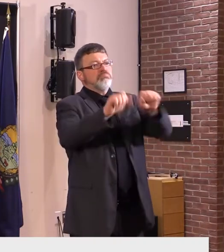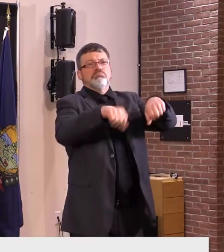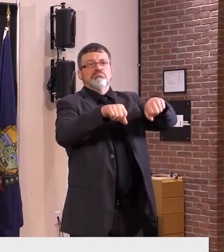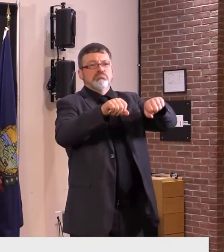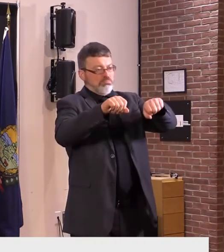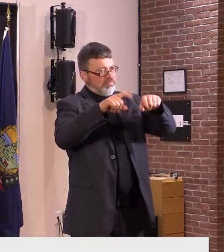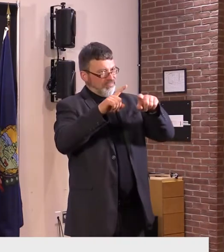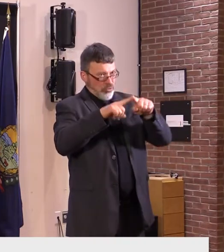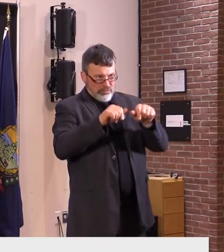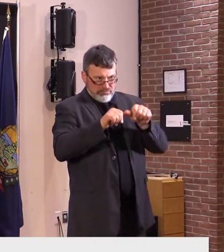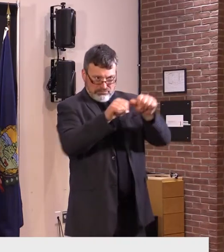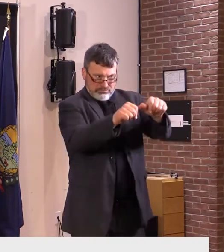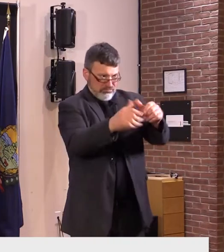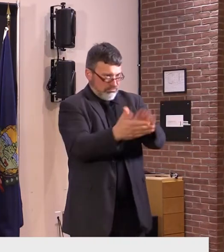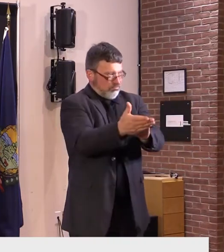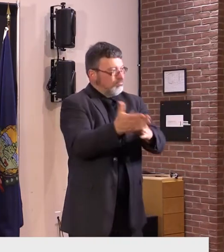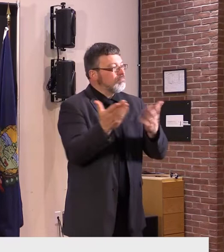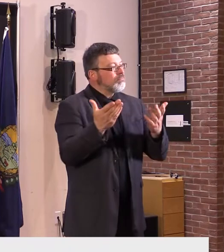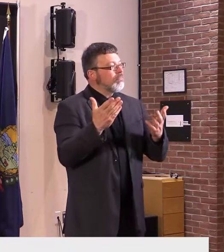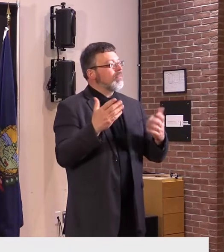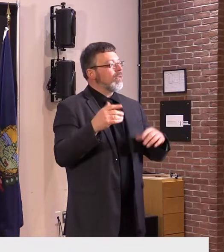happen after Labor Day.